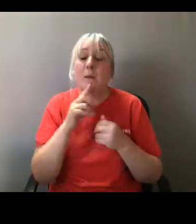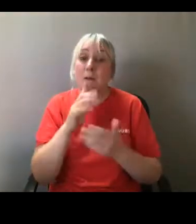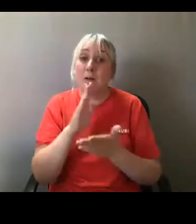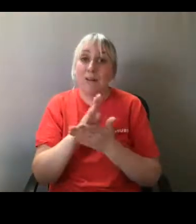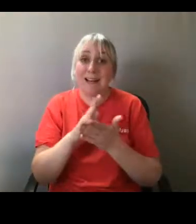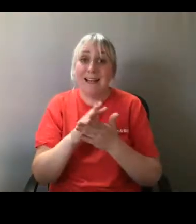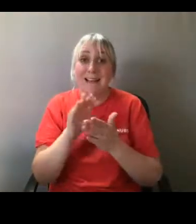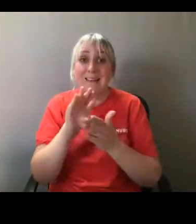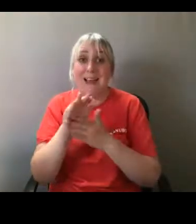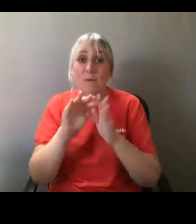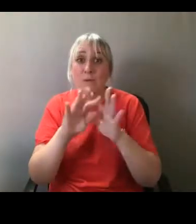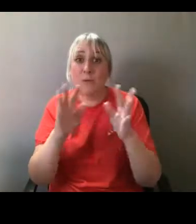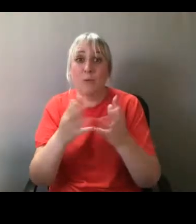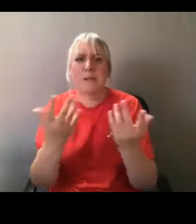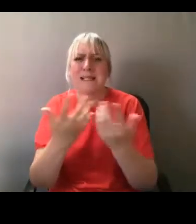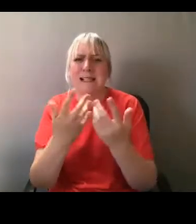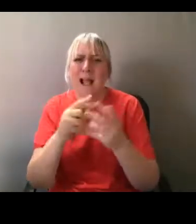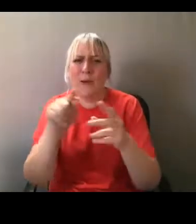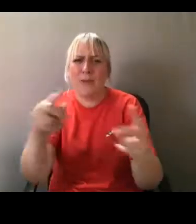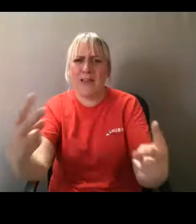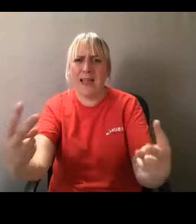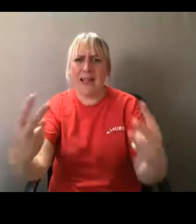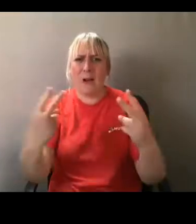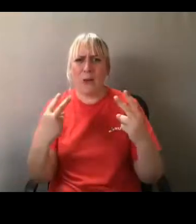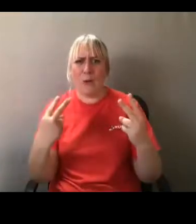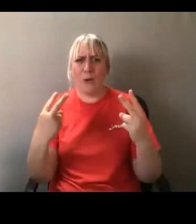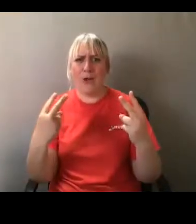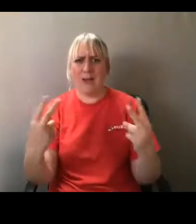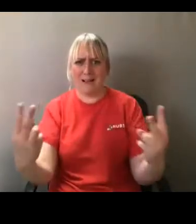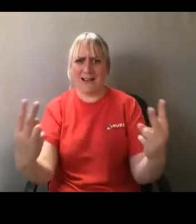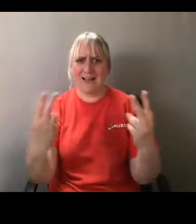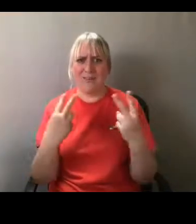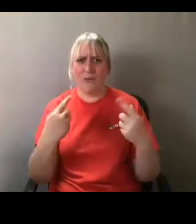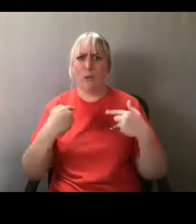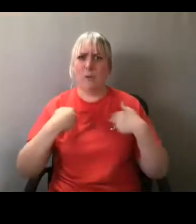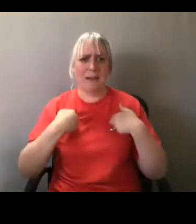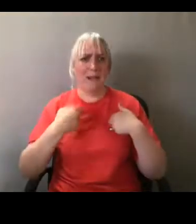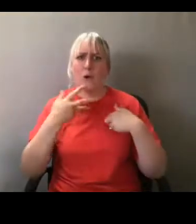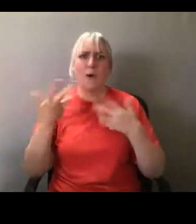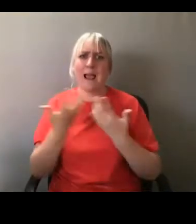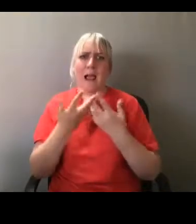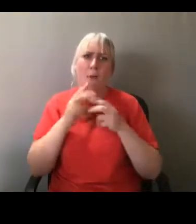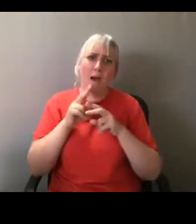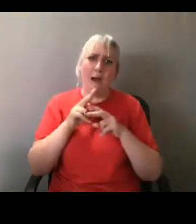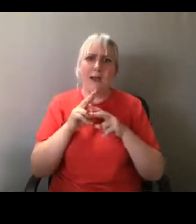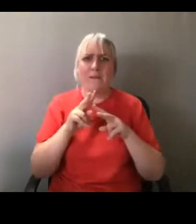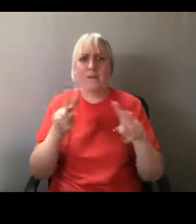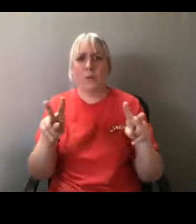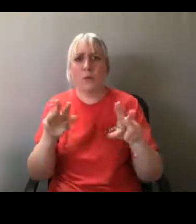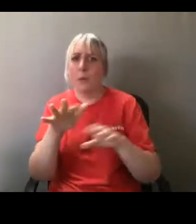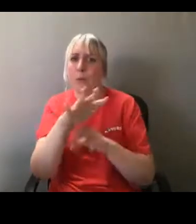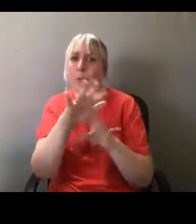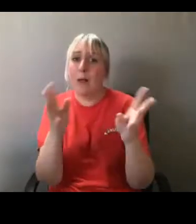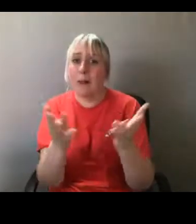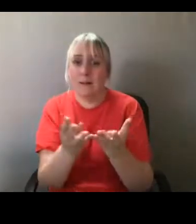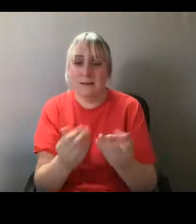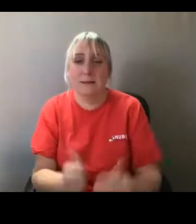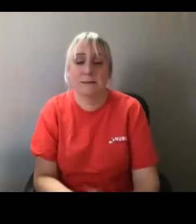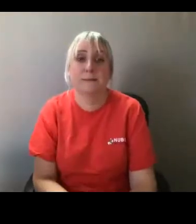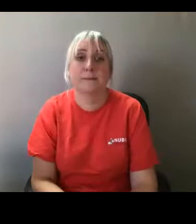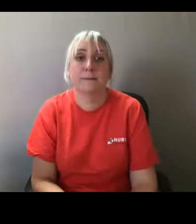and judges you and treats you because of your impairment or